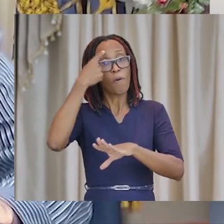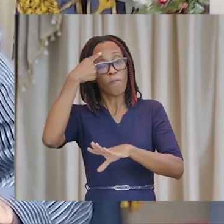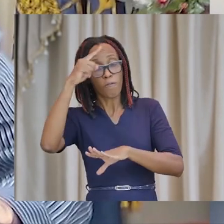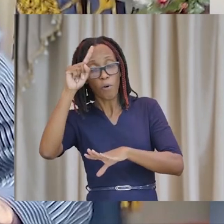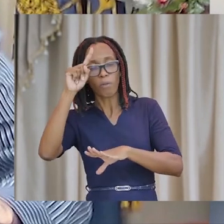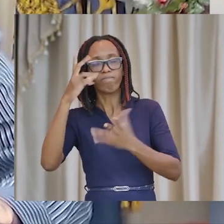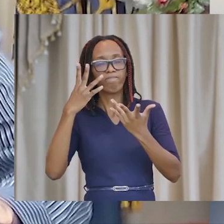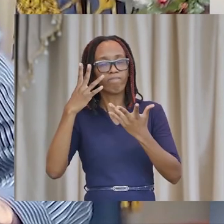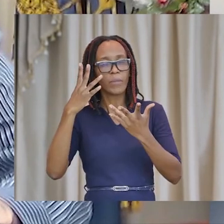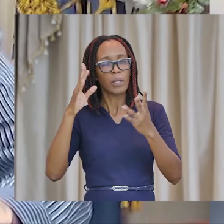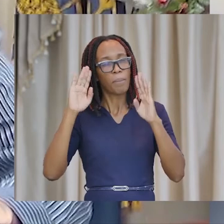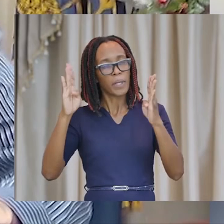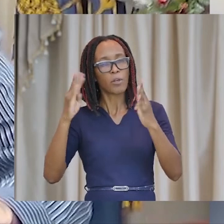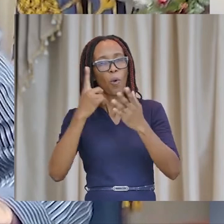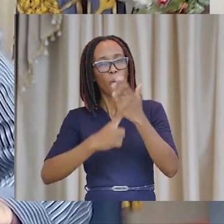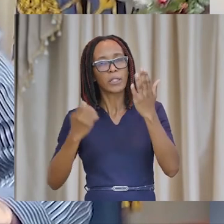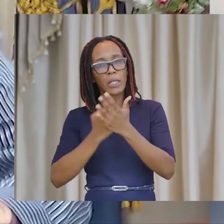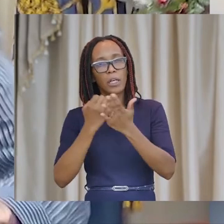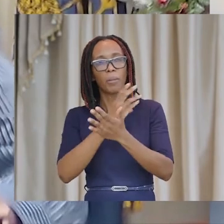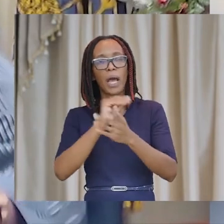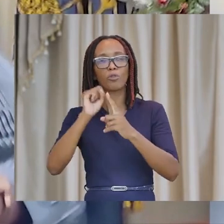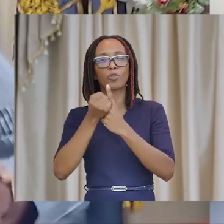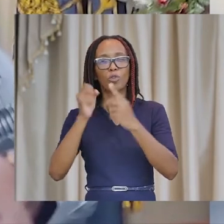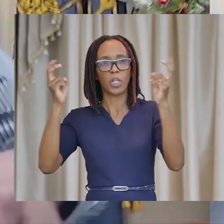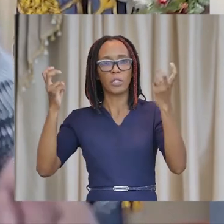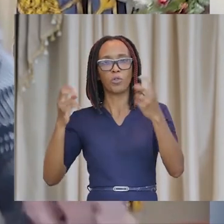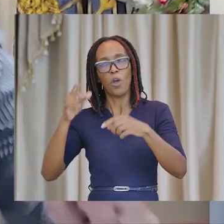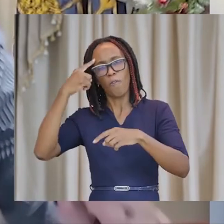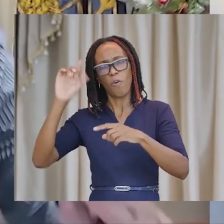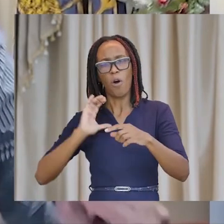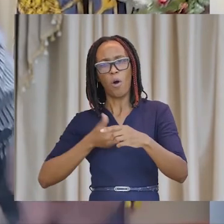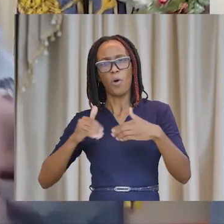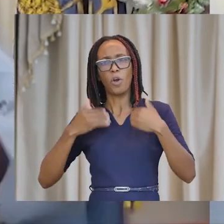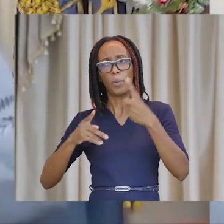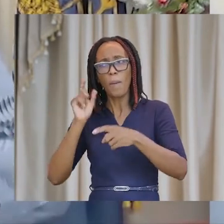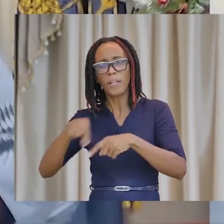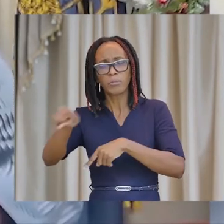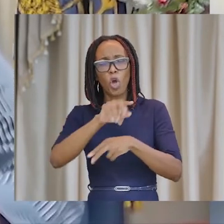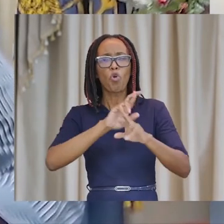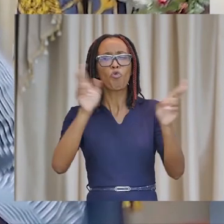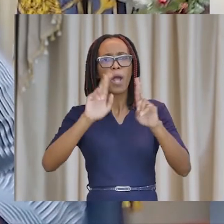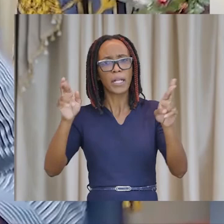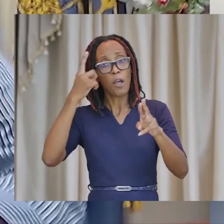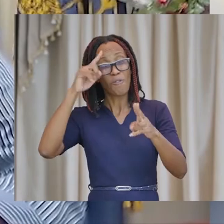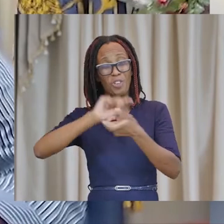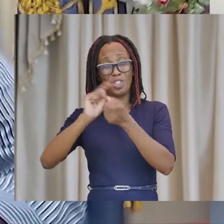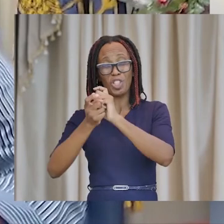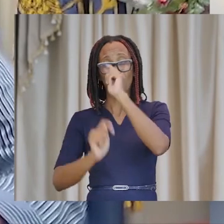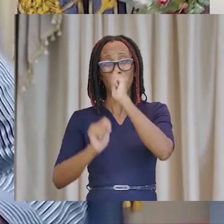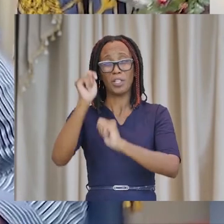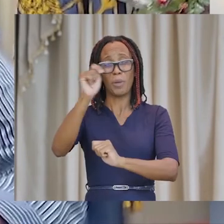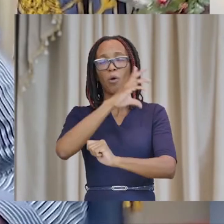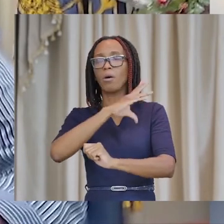and environmental issues that confront our young people, who must be adequately equipped to truly revolutionize Trinidad and Tobago